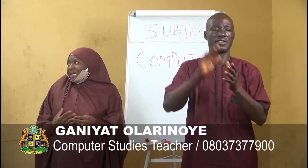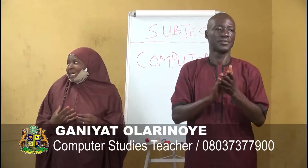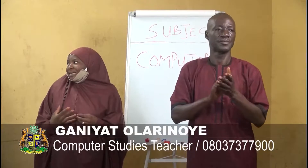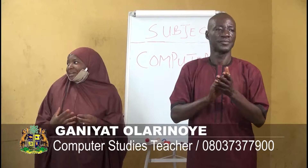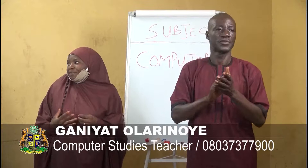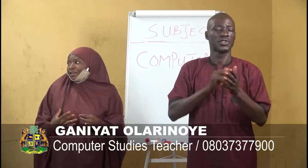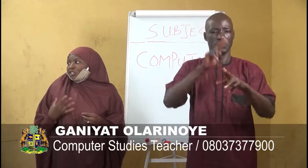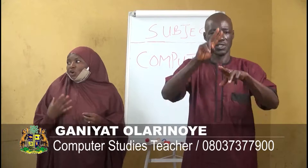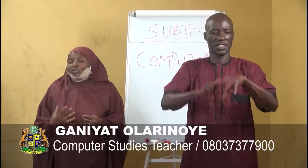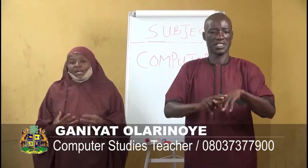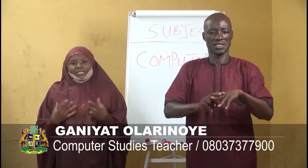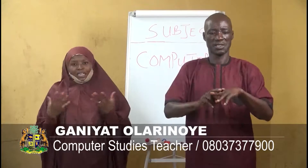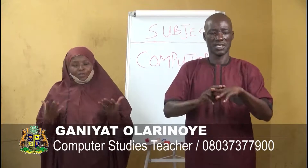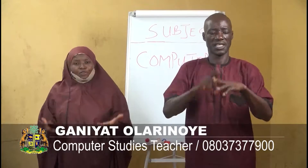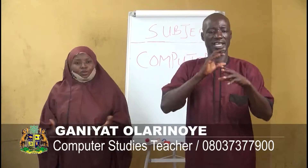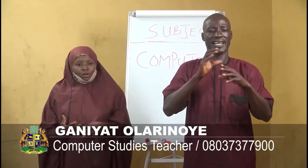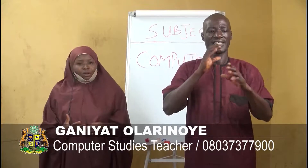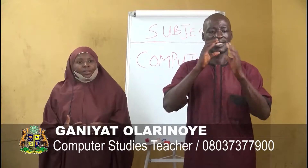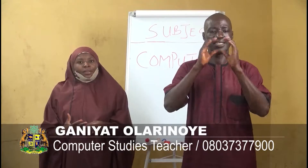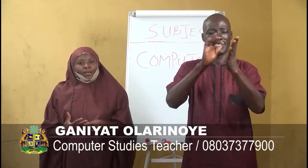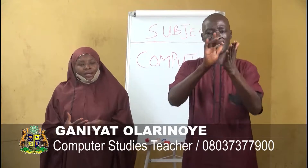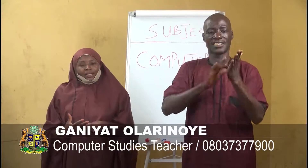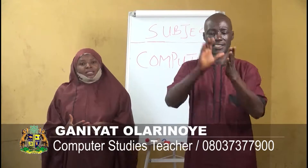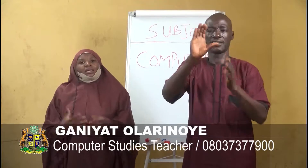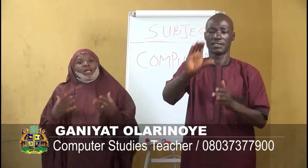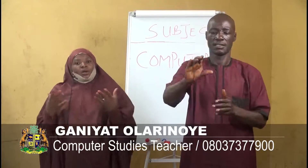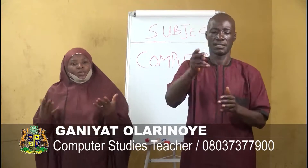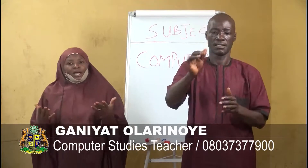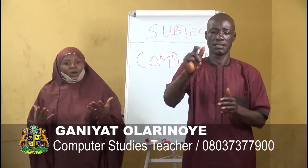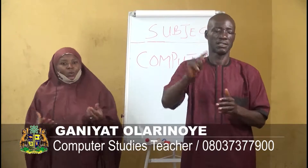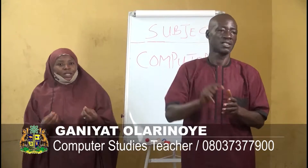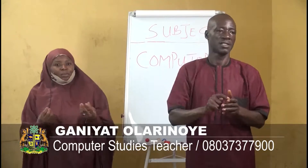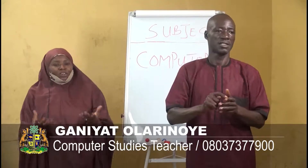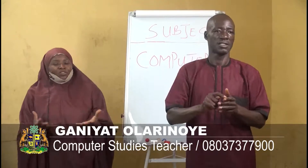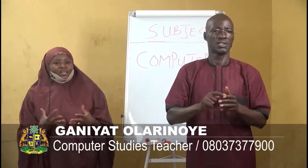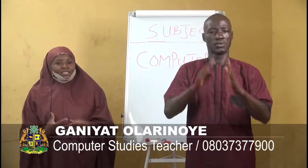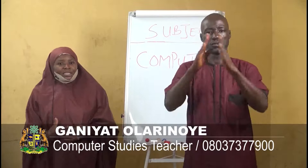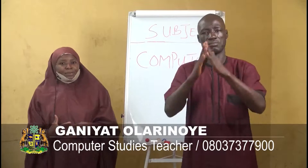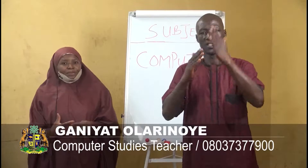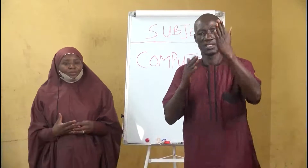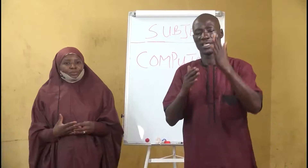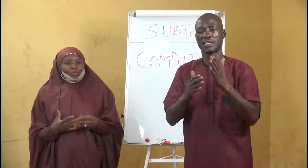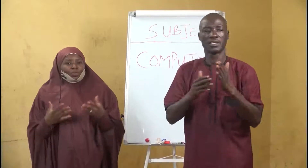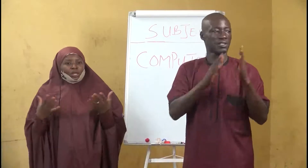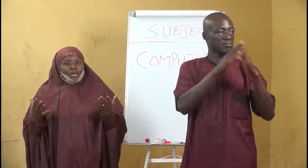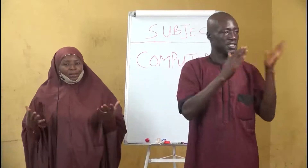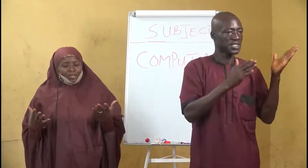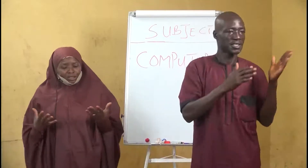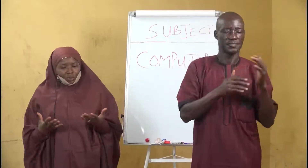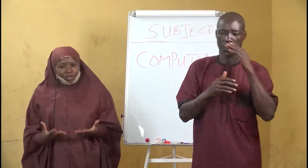and graphics over telephone call. Yes. Now, let me give you an example. I'm in the school